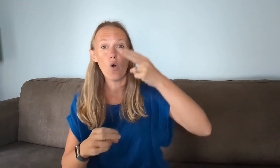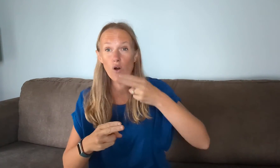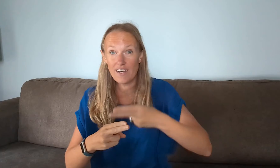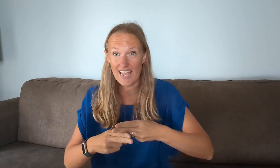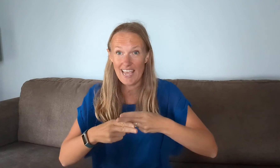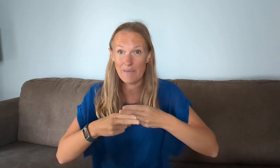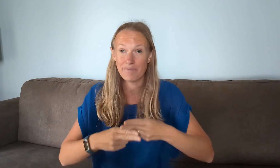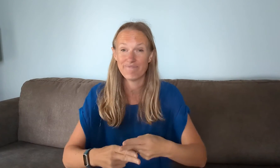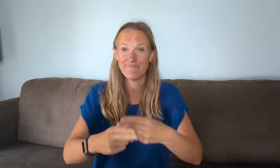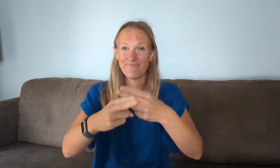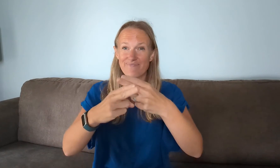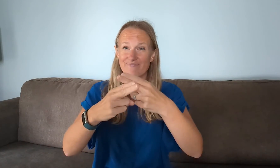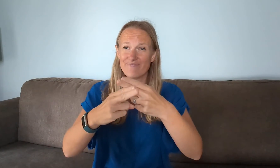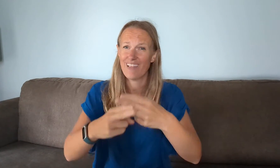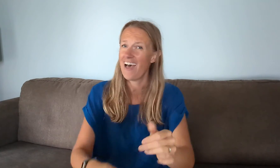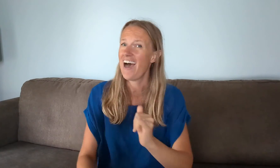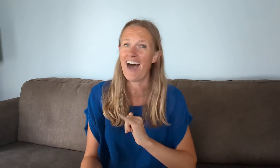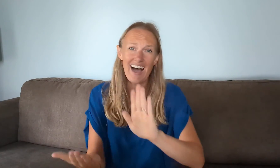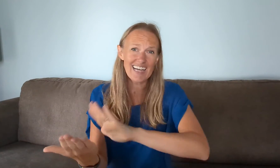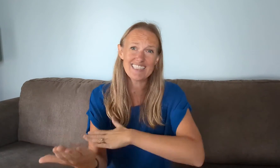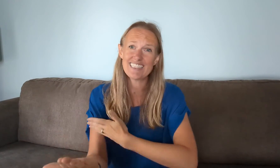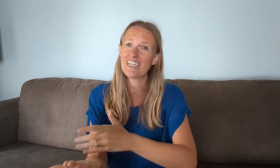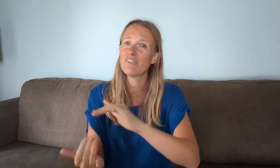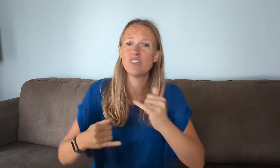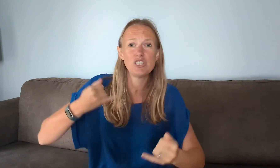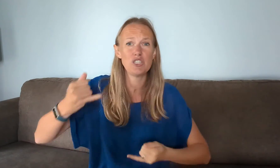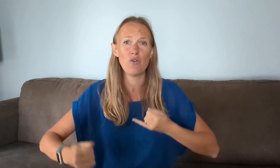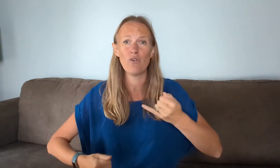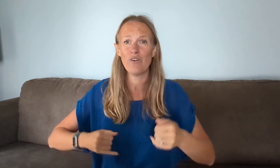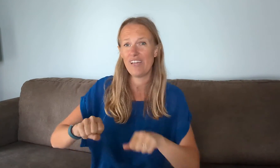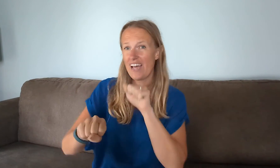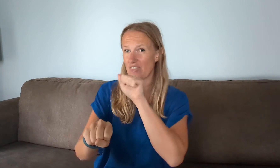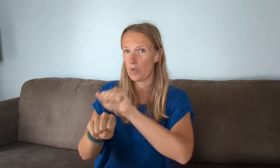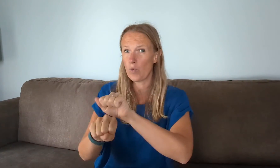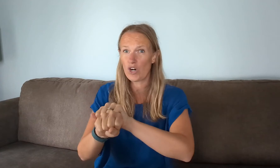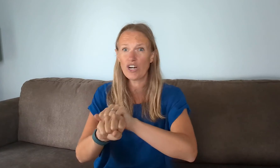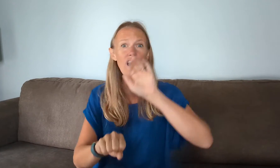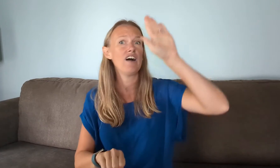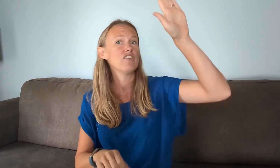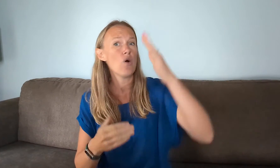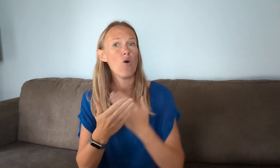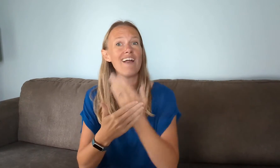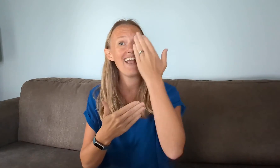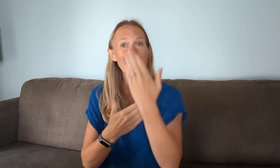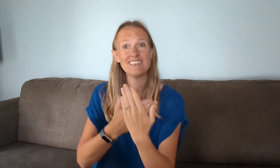your name. I sing for joy at the work of your hands.